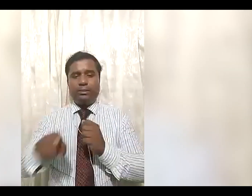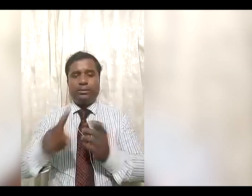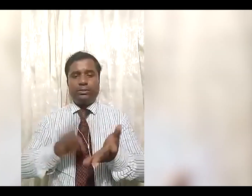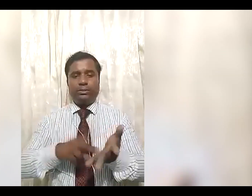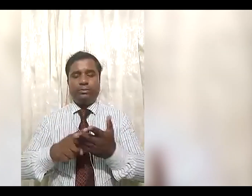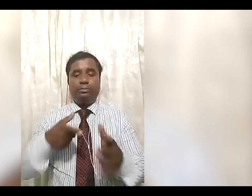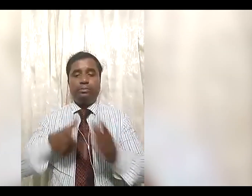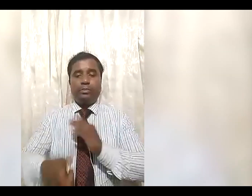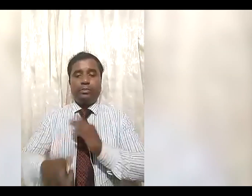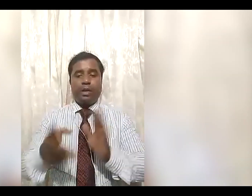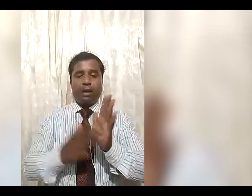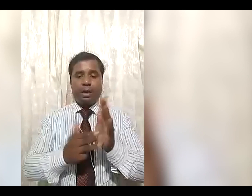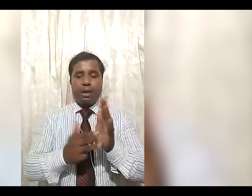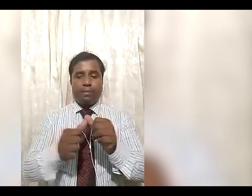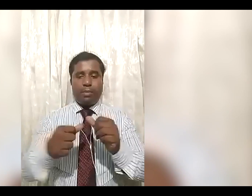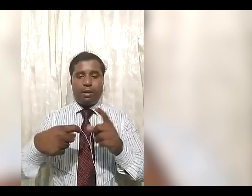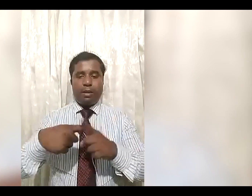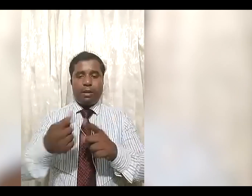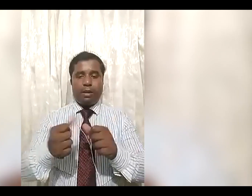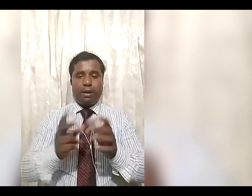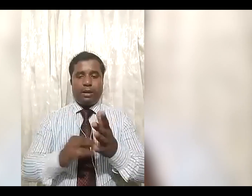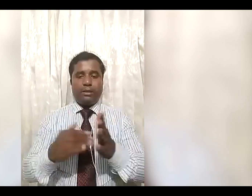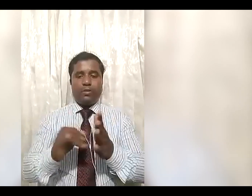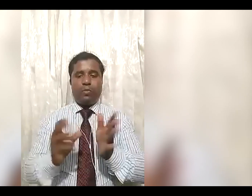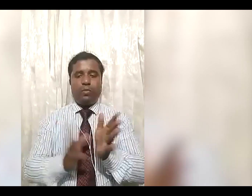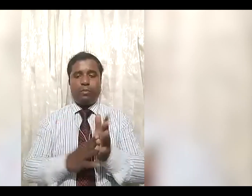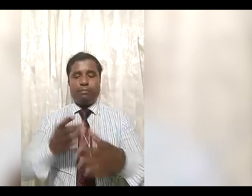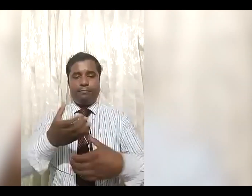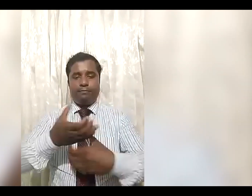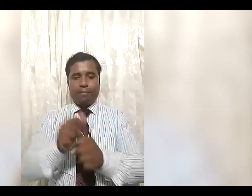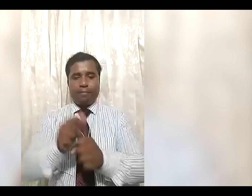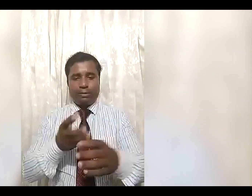mechanisms exist and have they been effective?